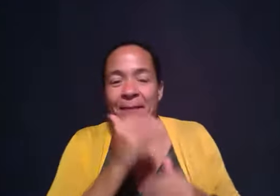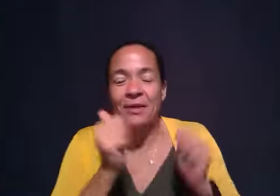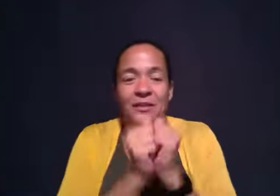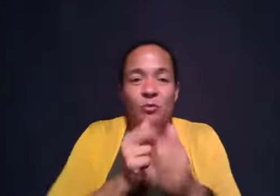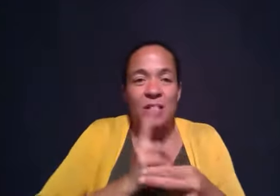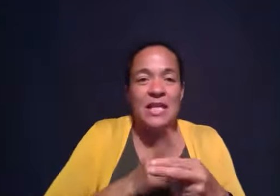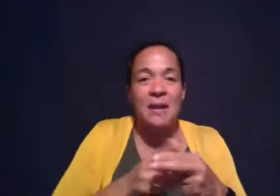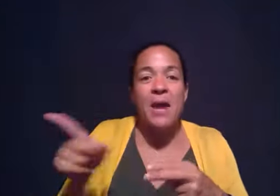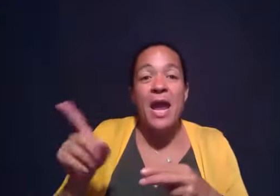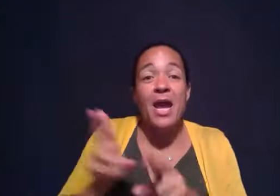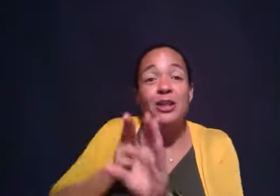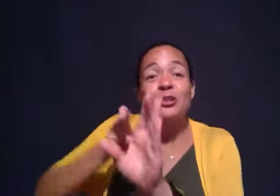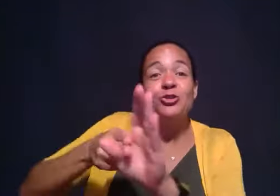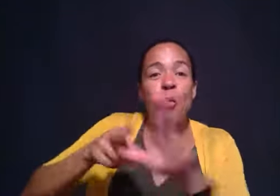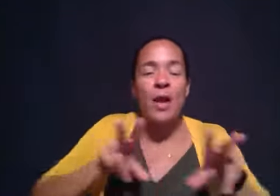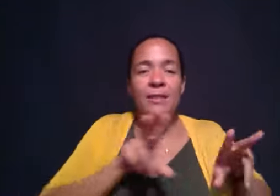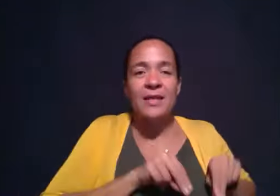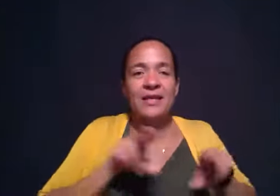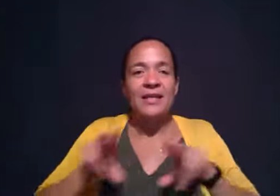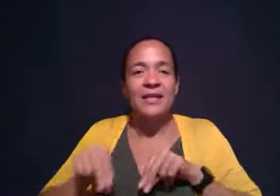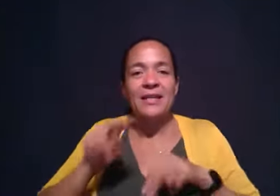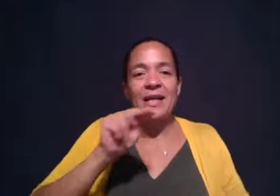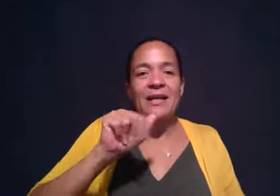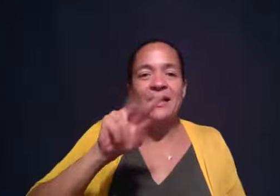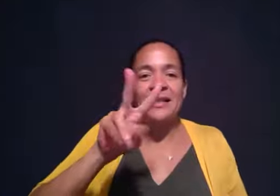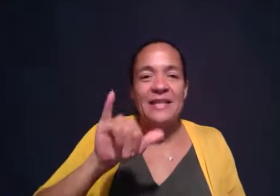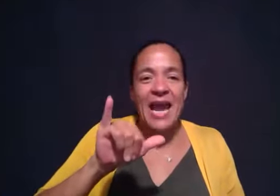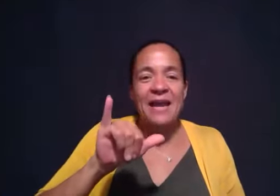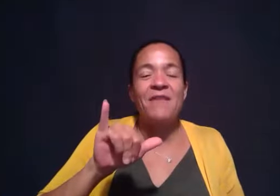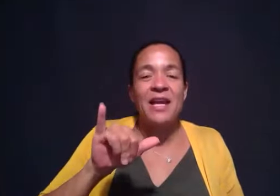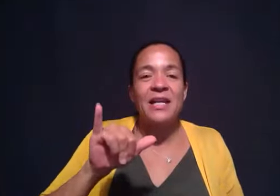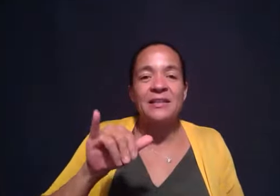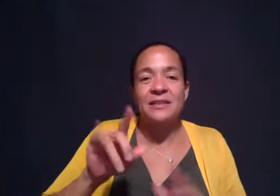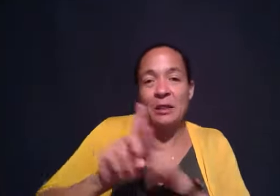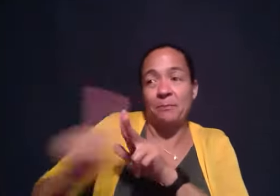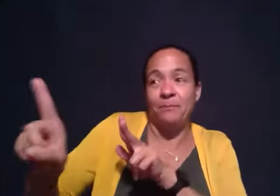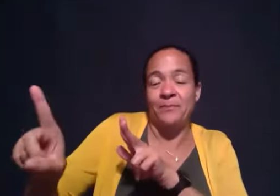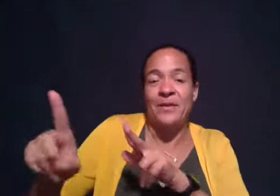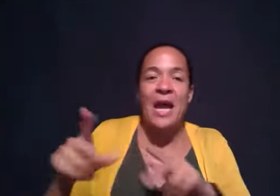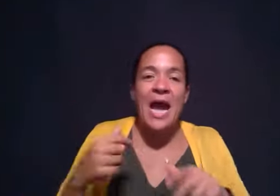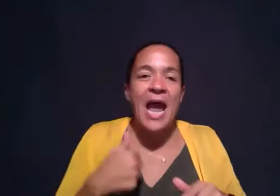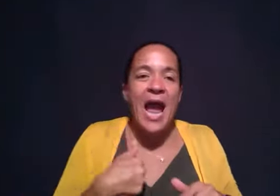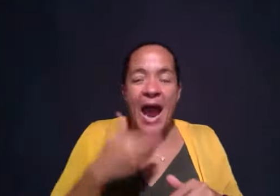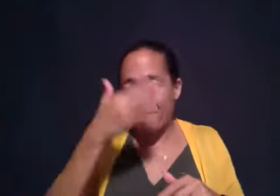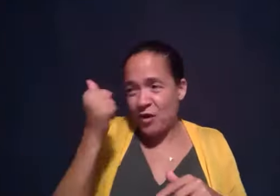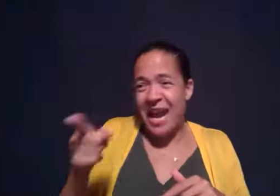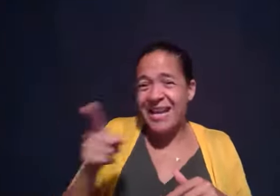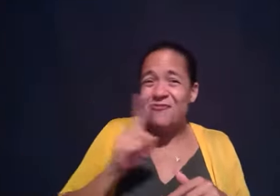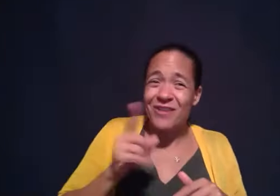away from me, and I had forgotten what a jerk he was, and he forgot what a jerk I was. We kind of drank the same,